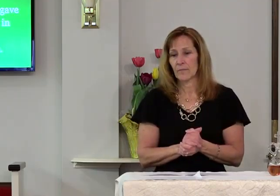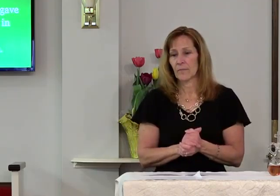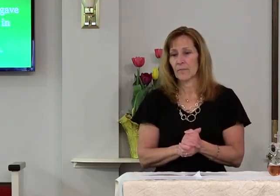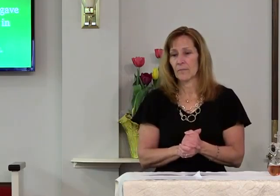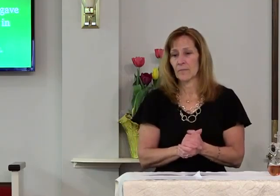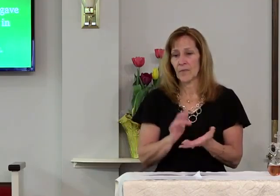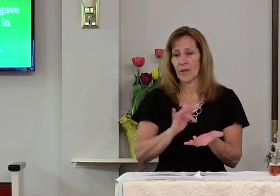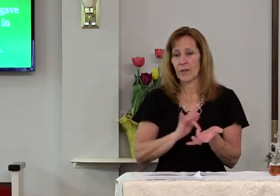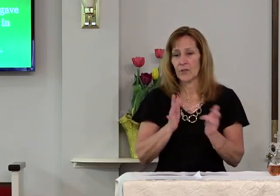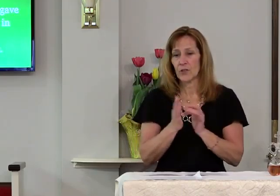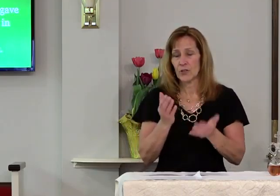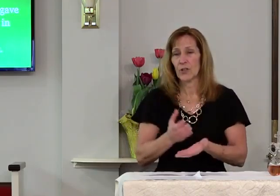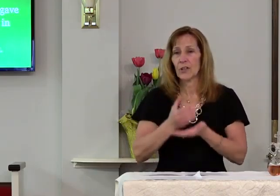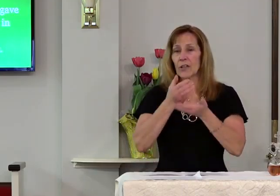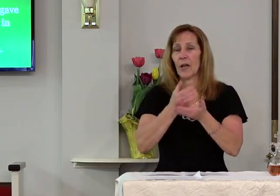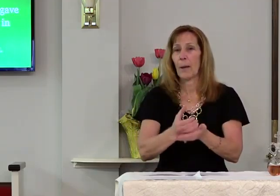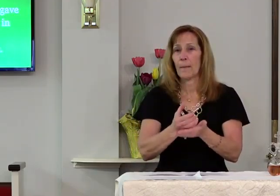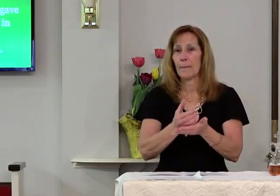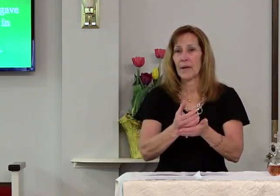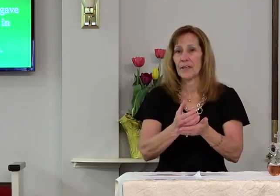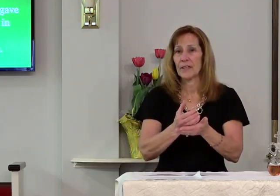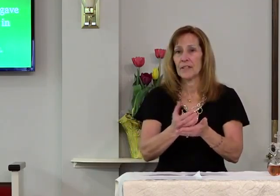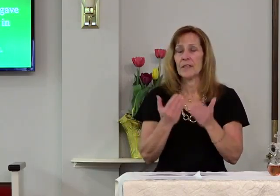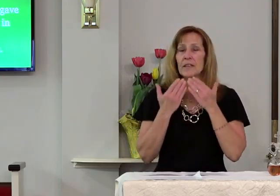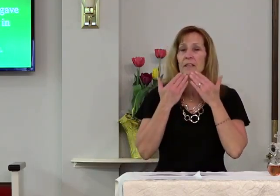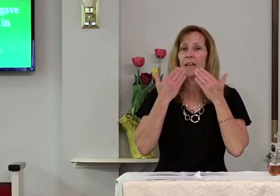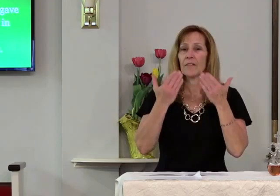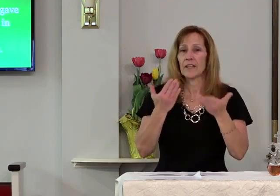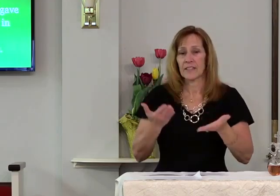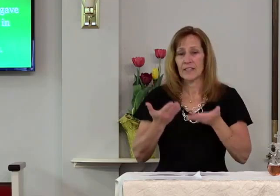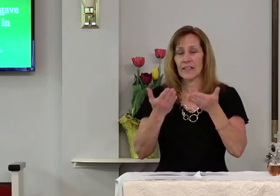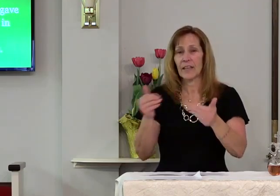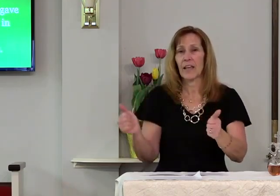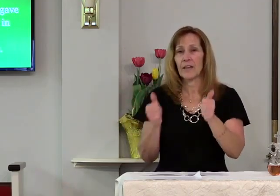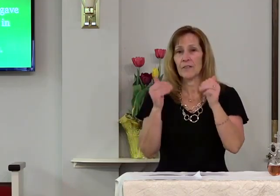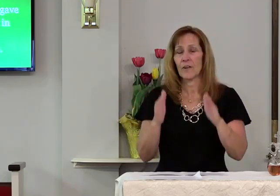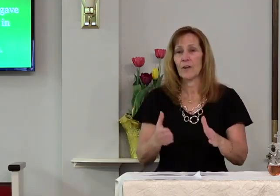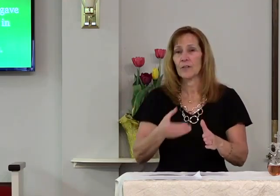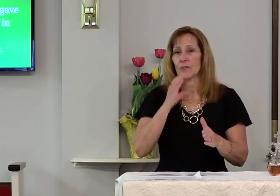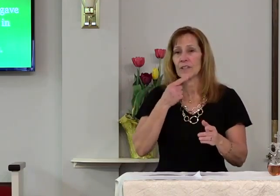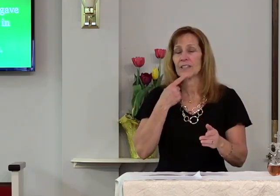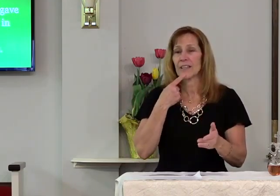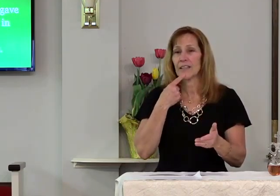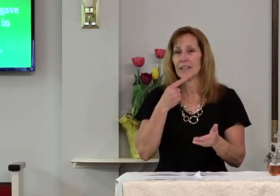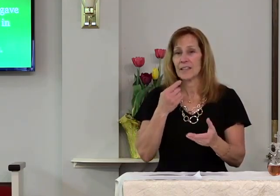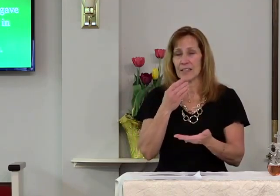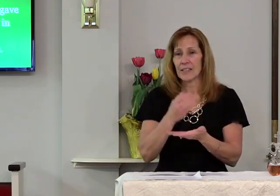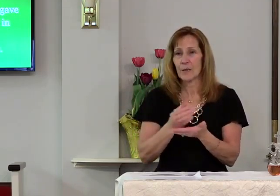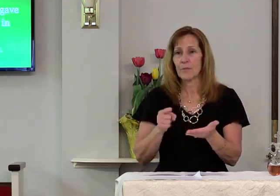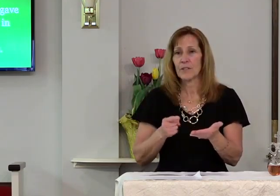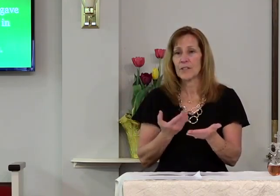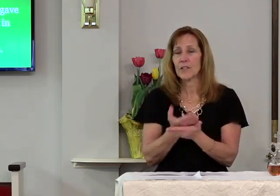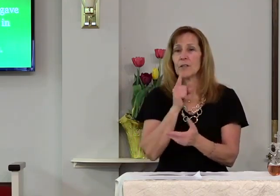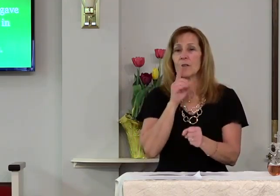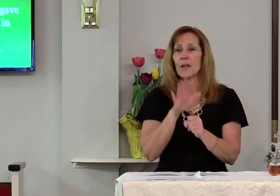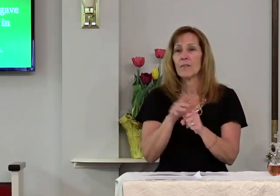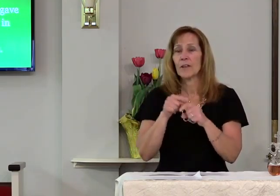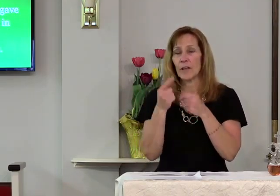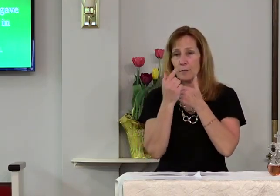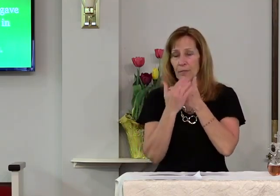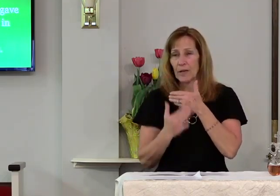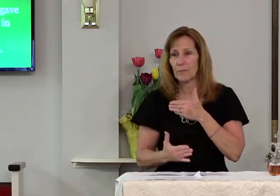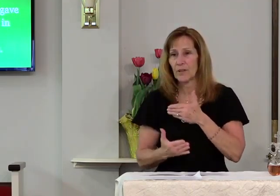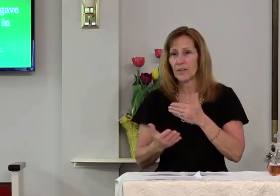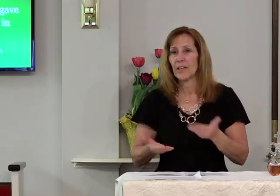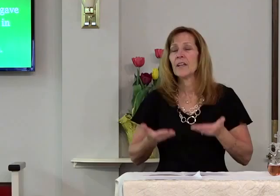again after supper he took the cup gave thanks and gave it for all to drink saying this cup is the new covenant in